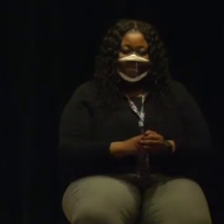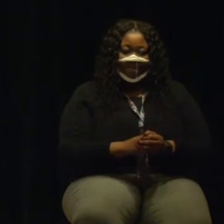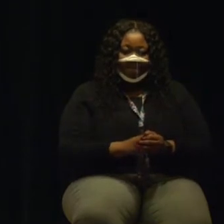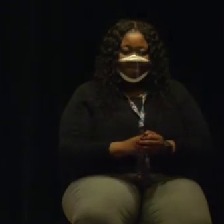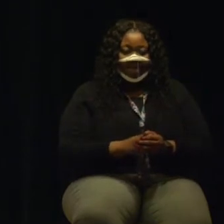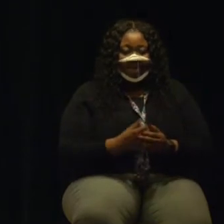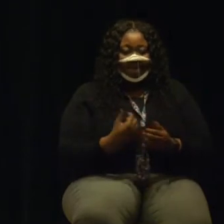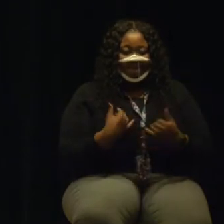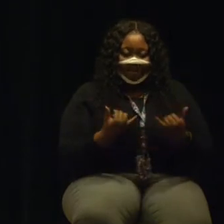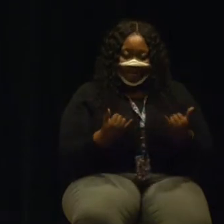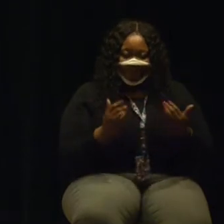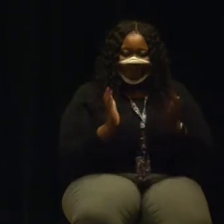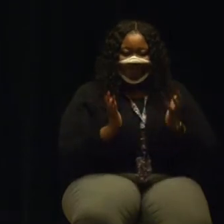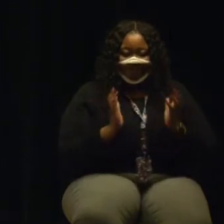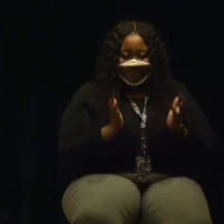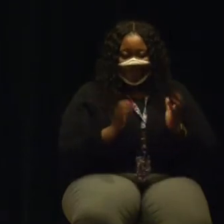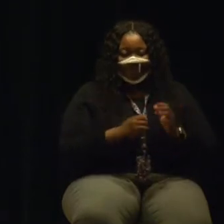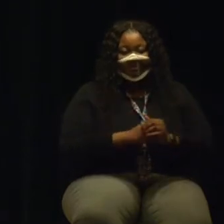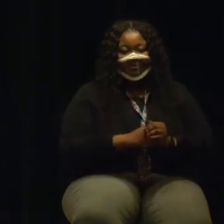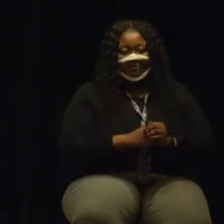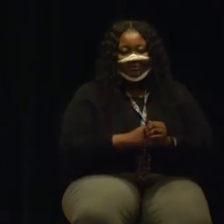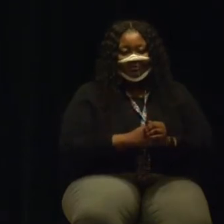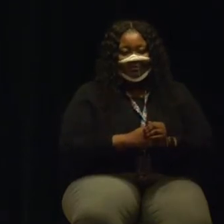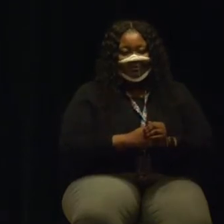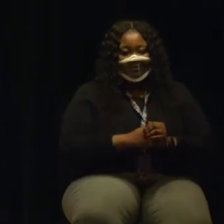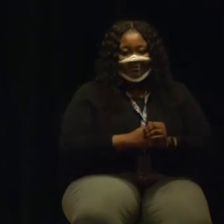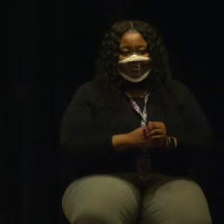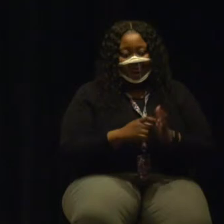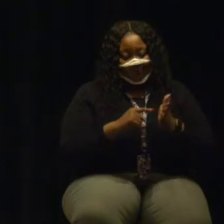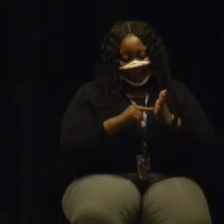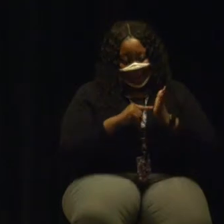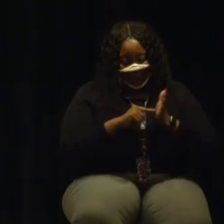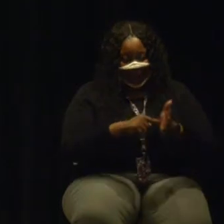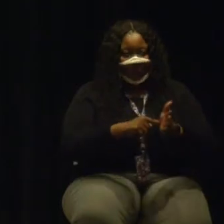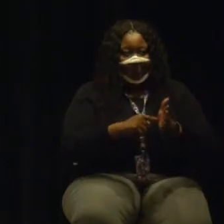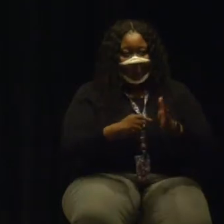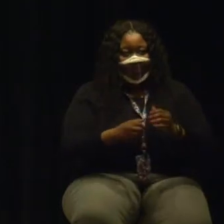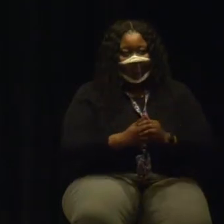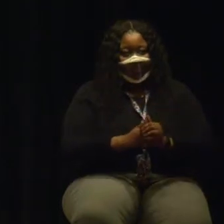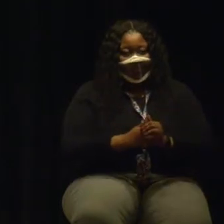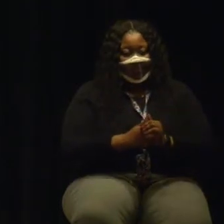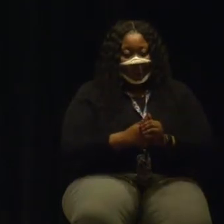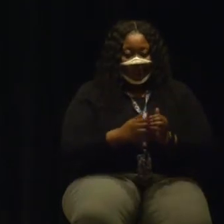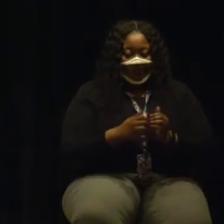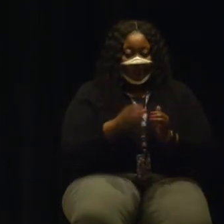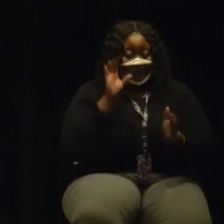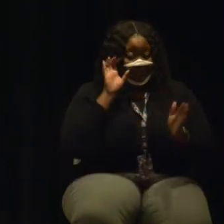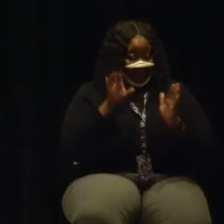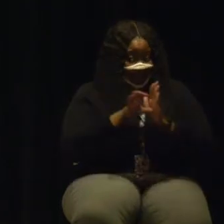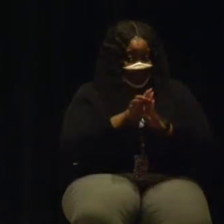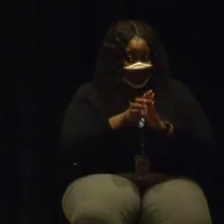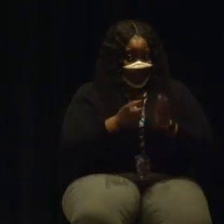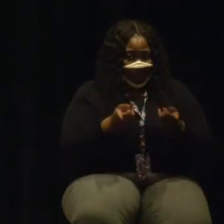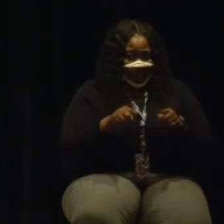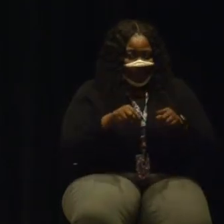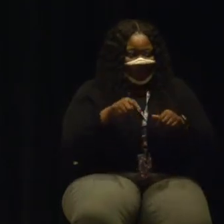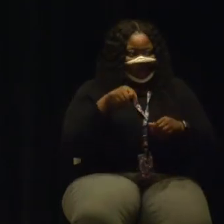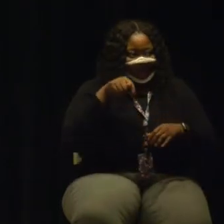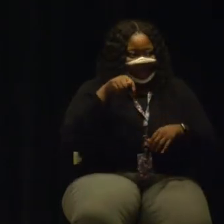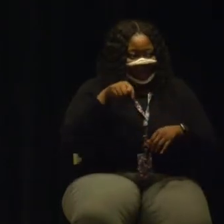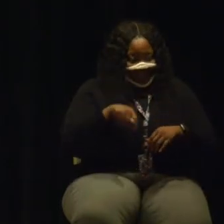what it looks like, and you wanting to show who he was and what was happening at that time. Yeah. I think that you know, Yusuf